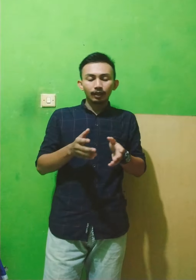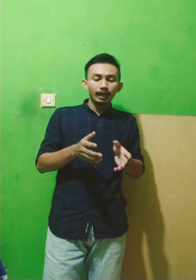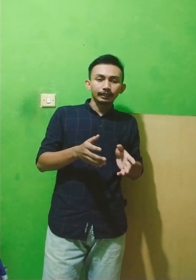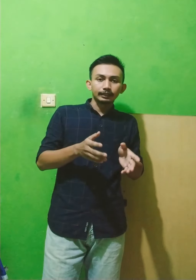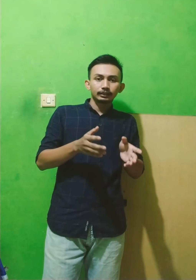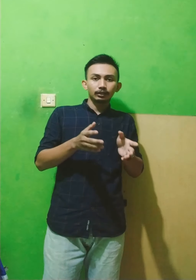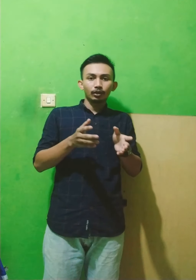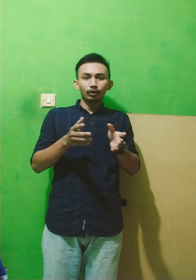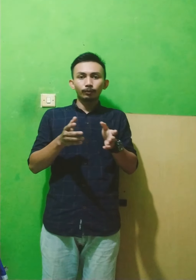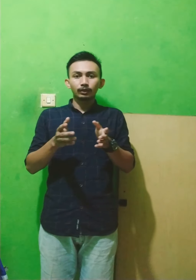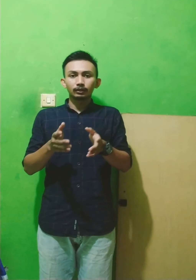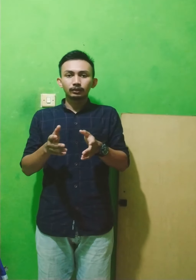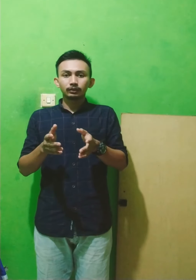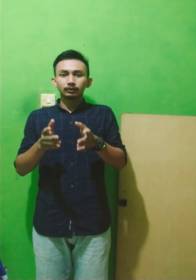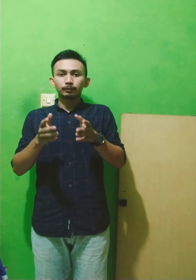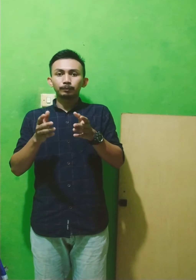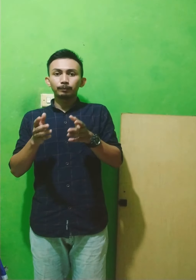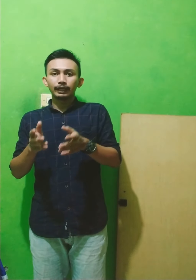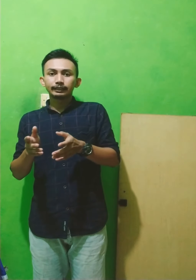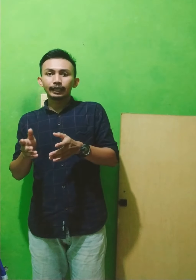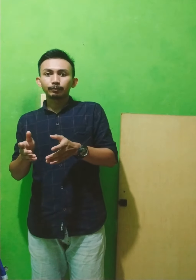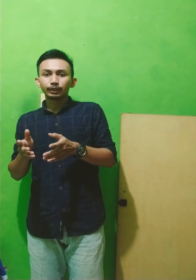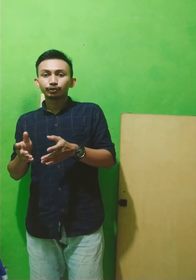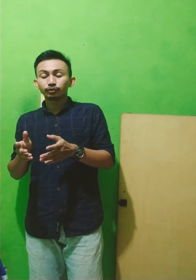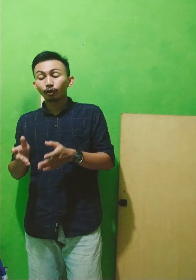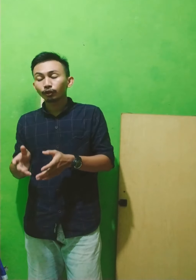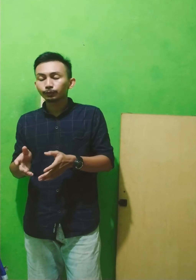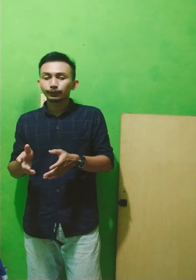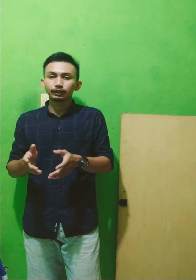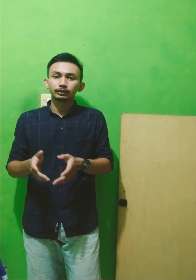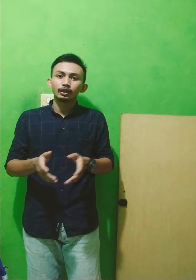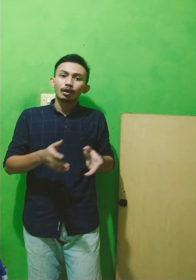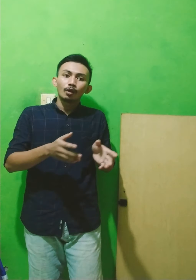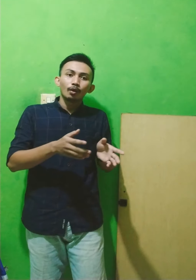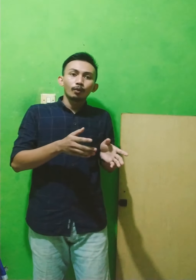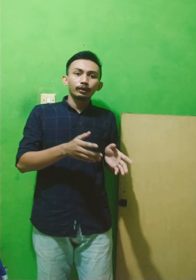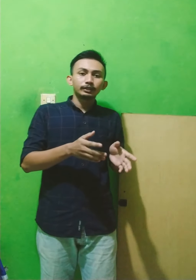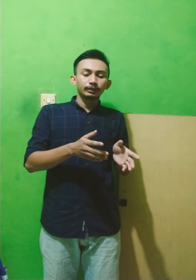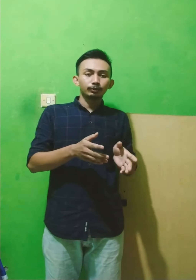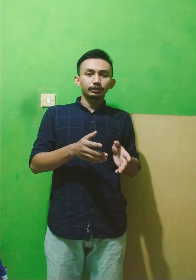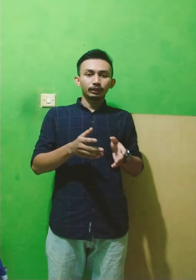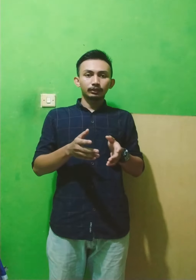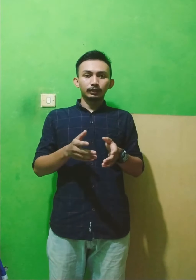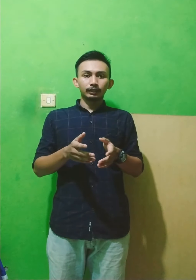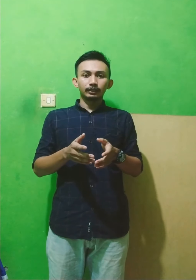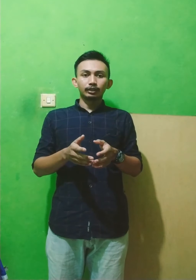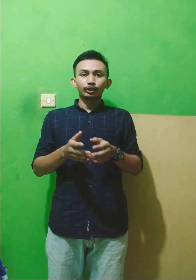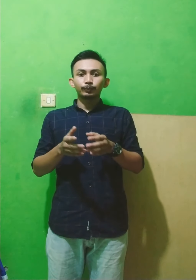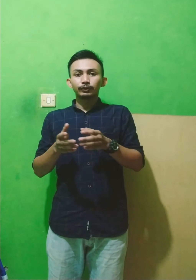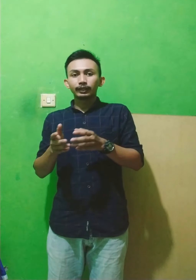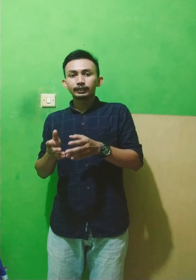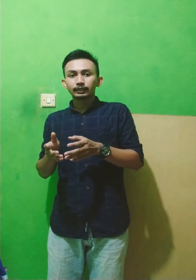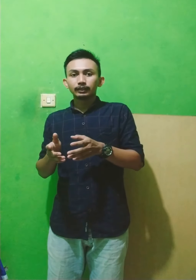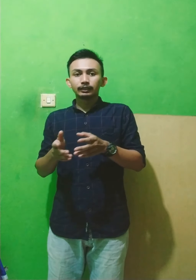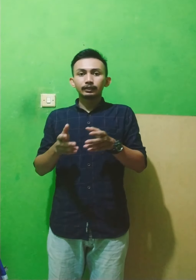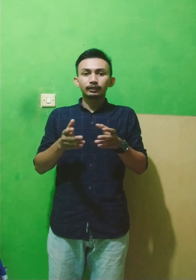line is commonplace, and many strong speakers will simultaneously reference the